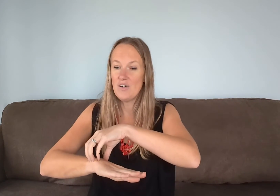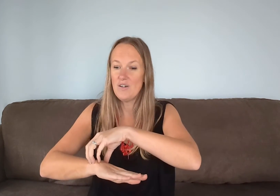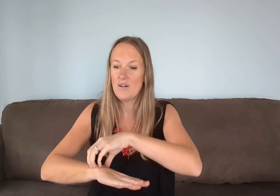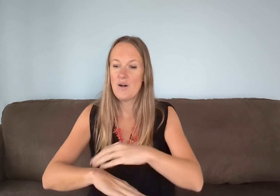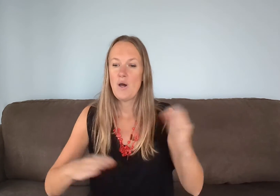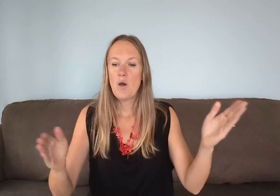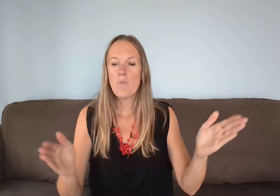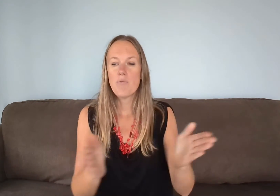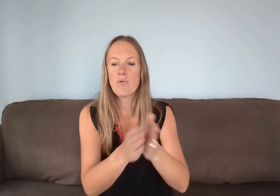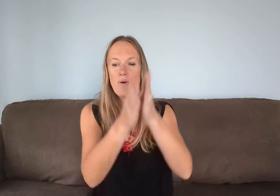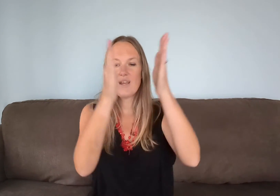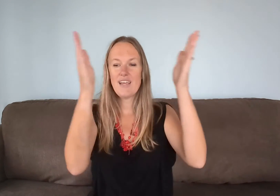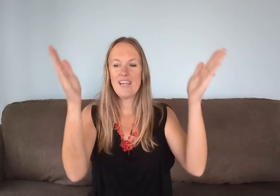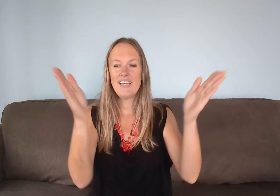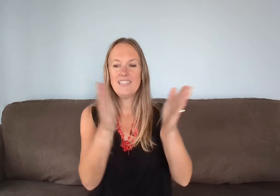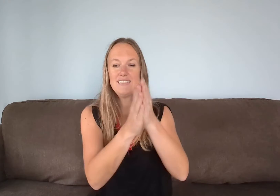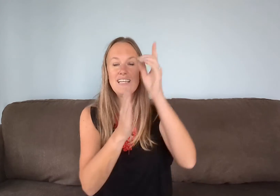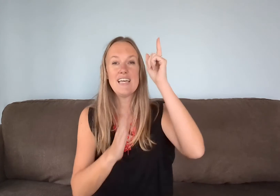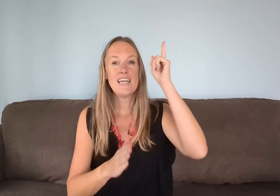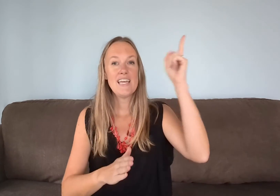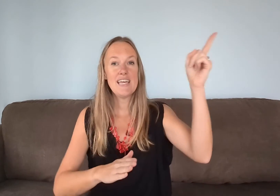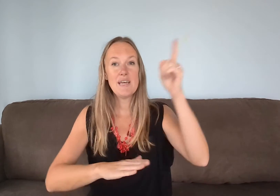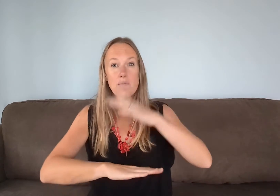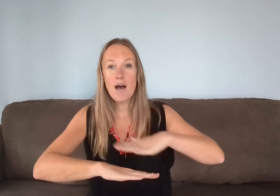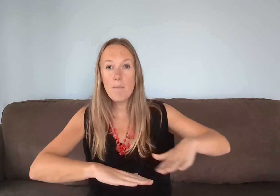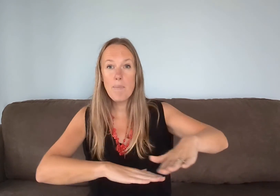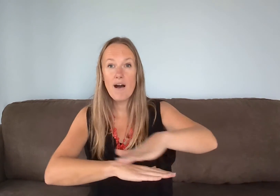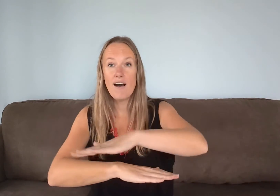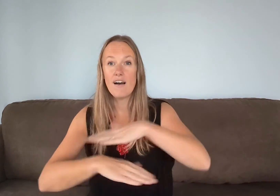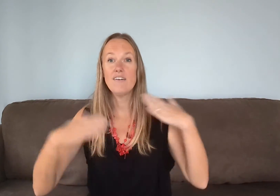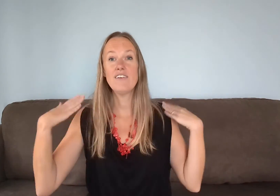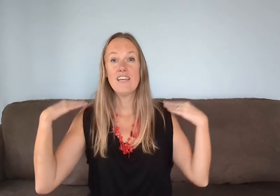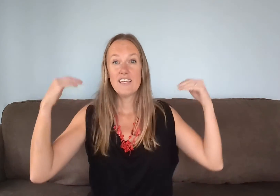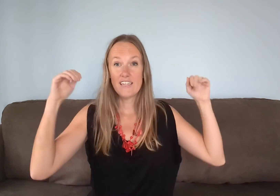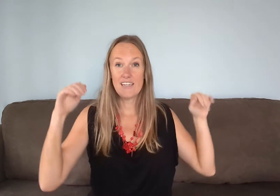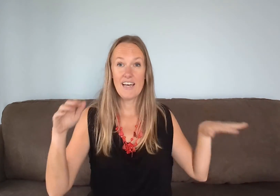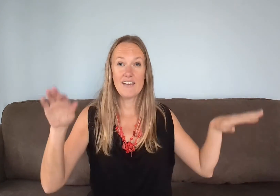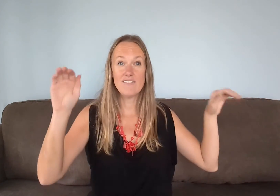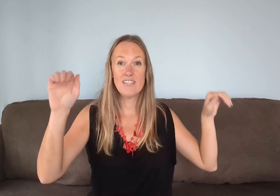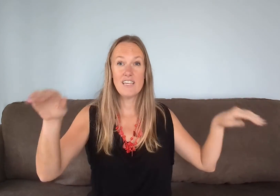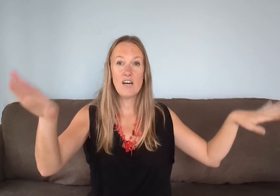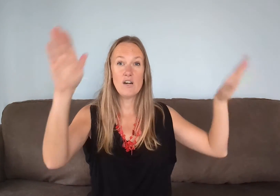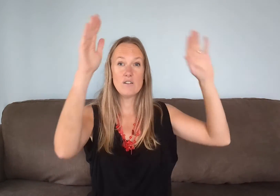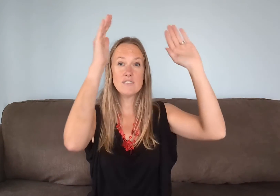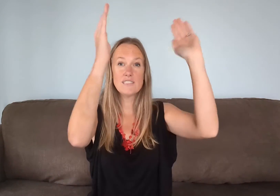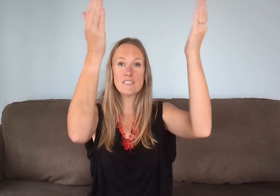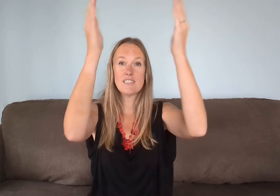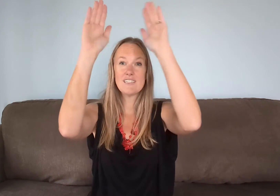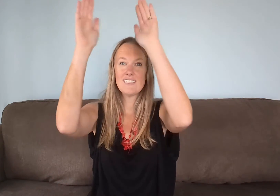below. Praise Him above, ye heavenly hosts.